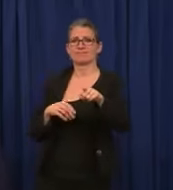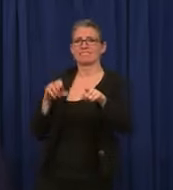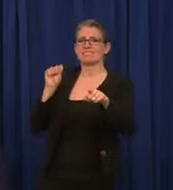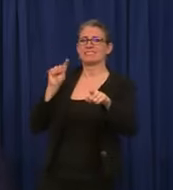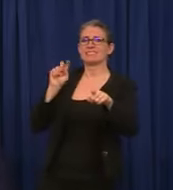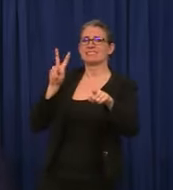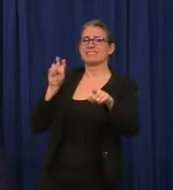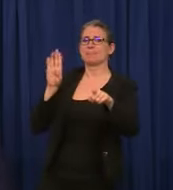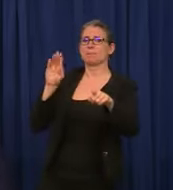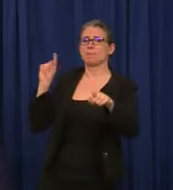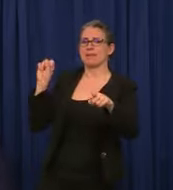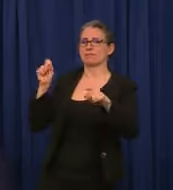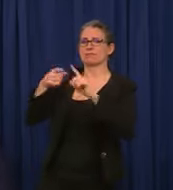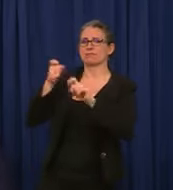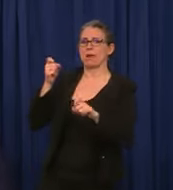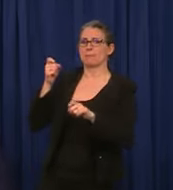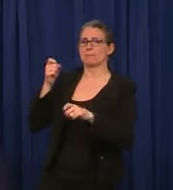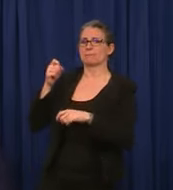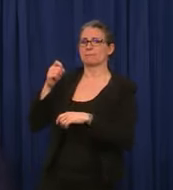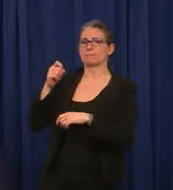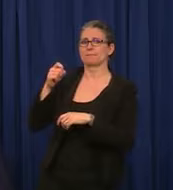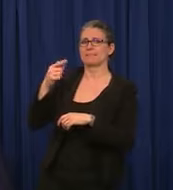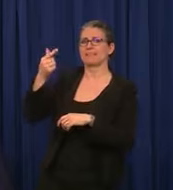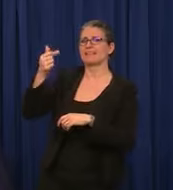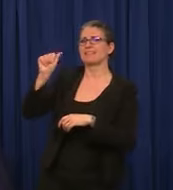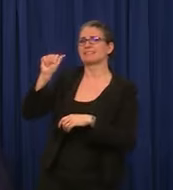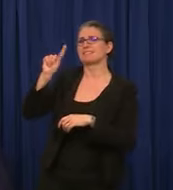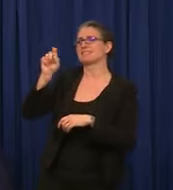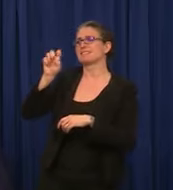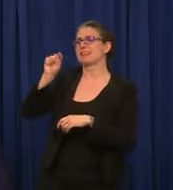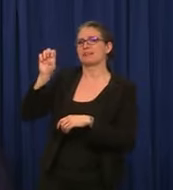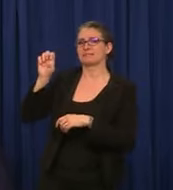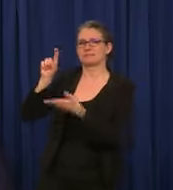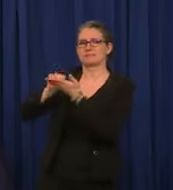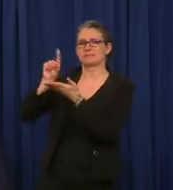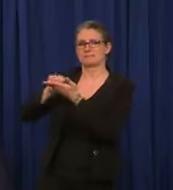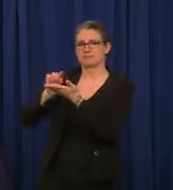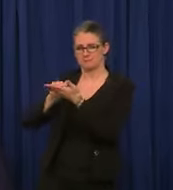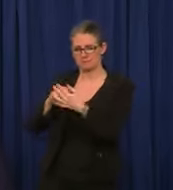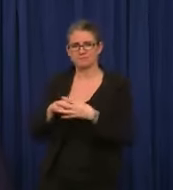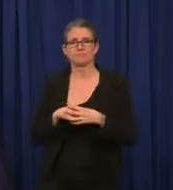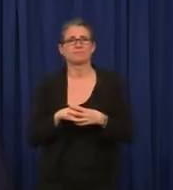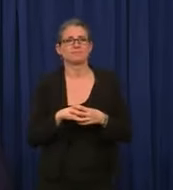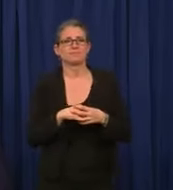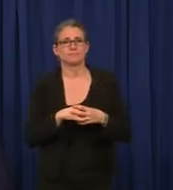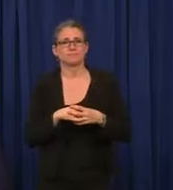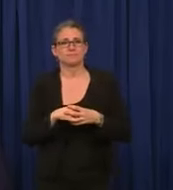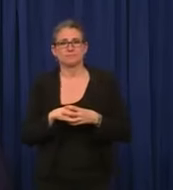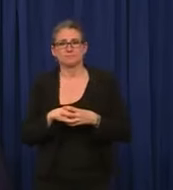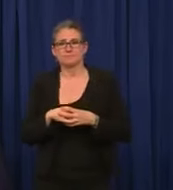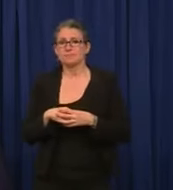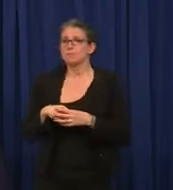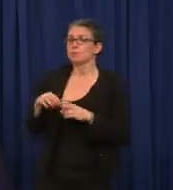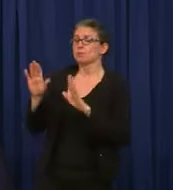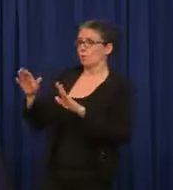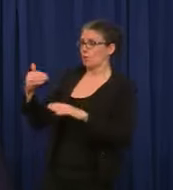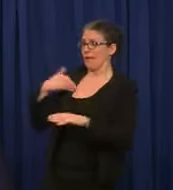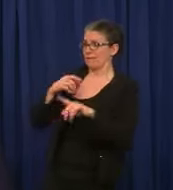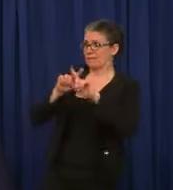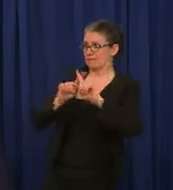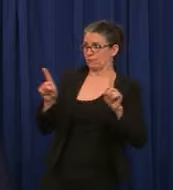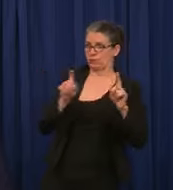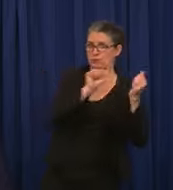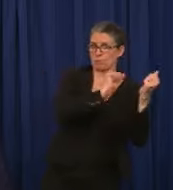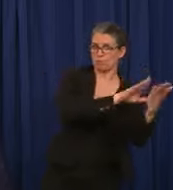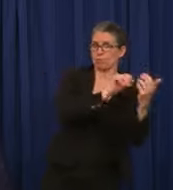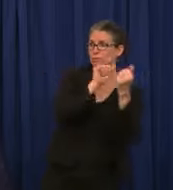Yes, thank you, Dr. Shah. With all the information you have now and the models that you've looked at, what's your best